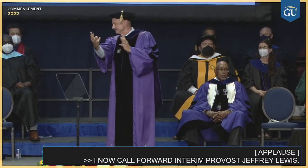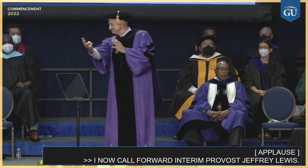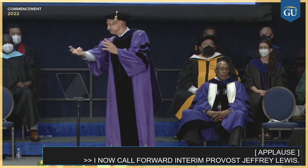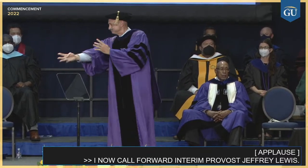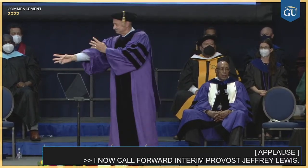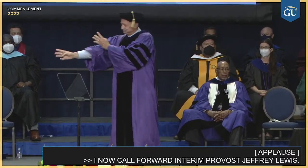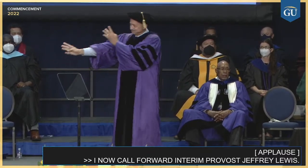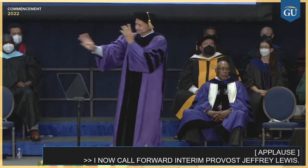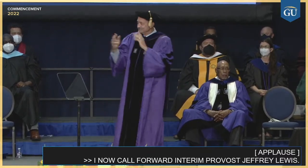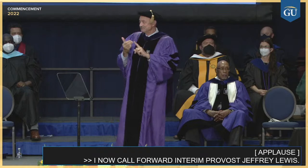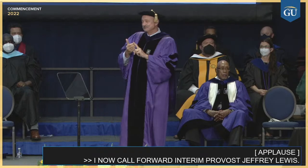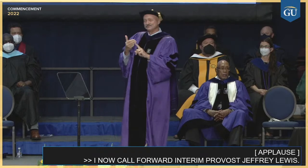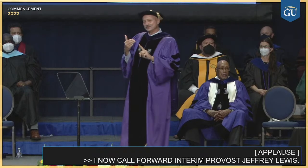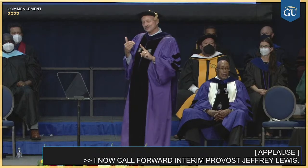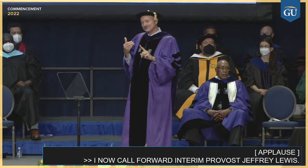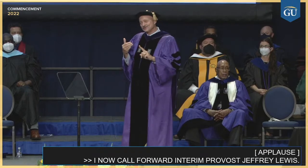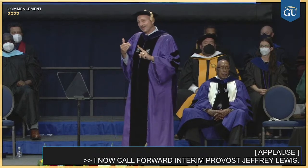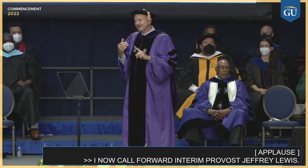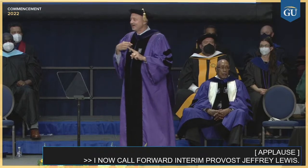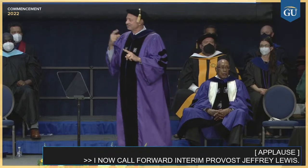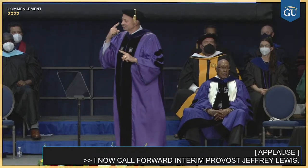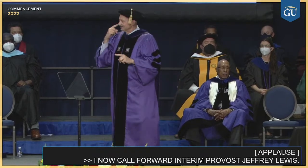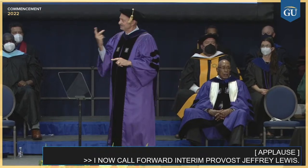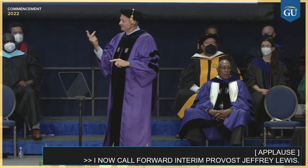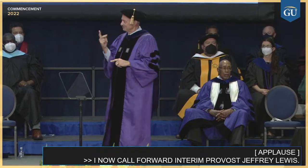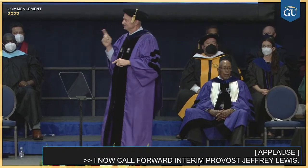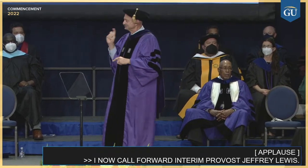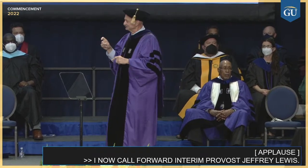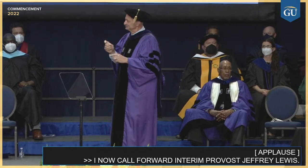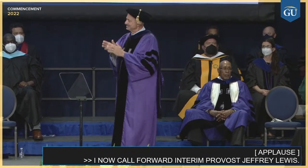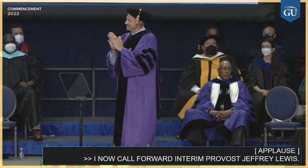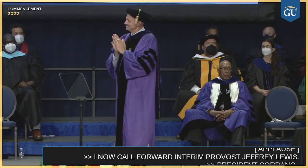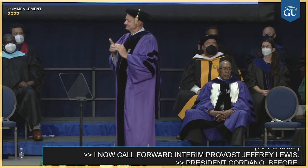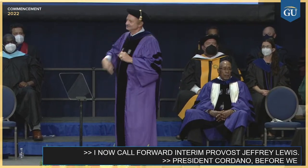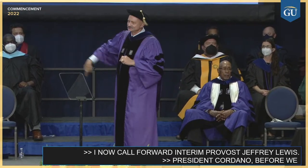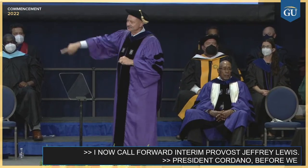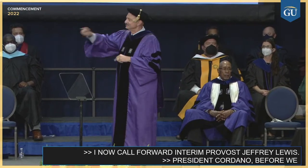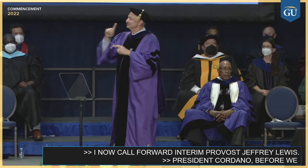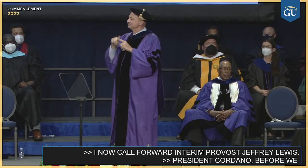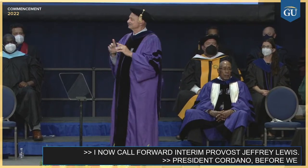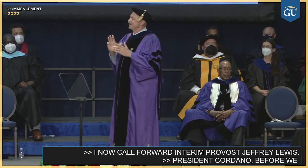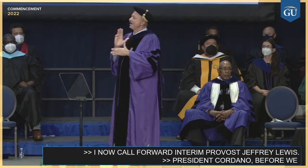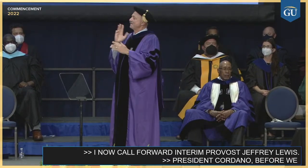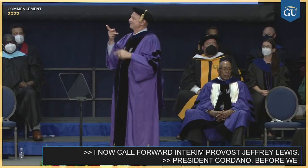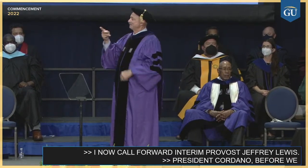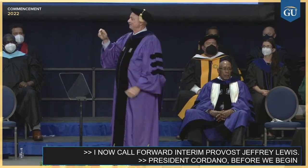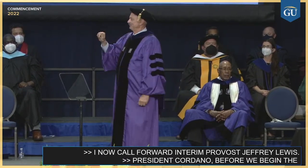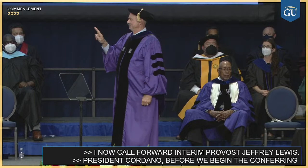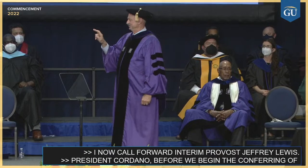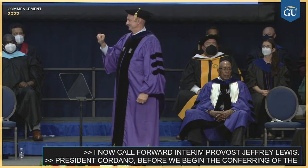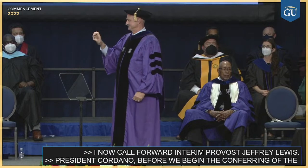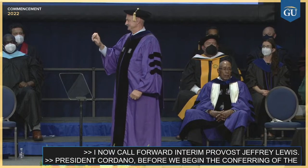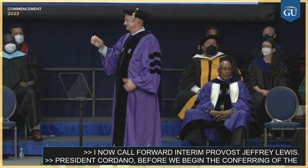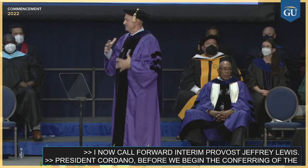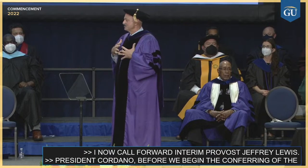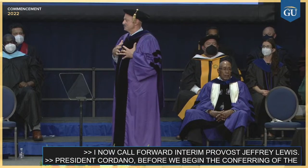President Cordano, before we begin conferring of degrees, I think we should